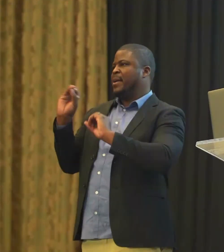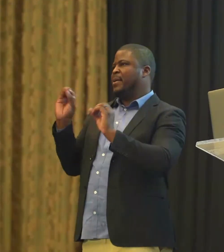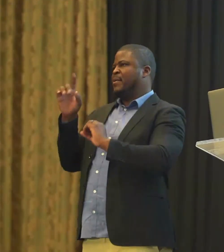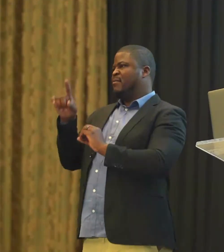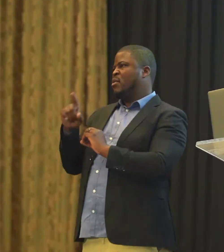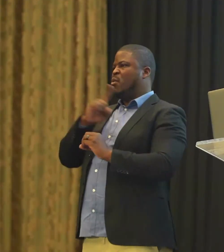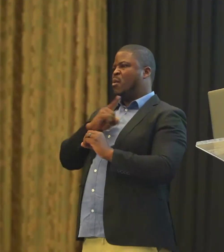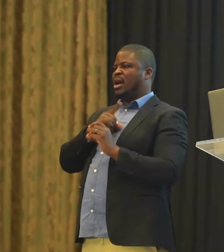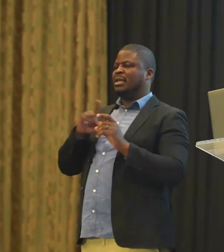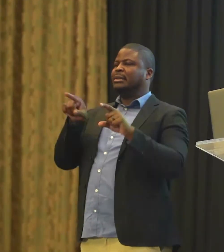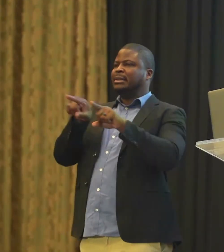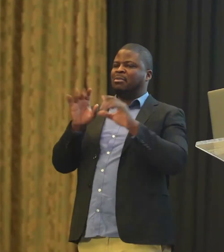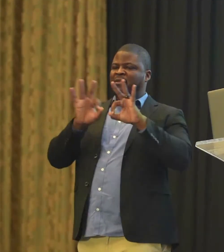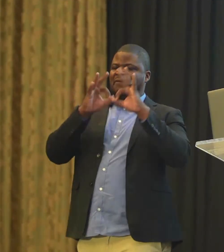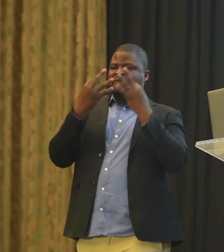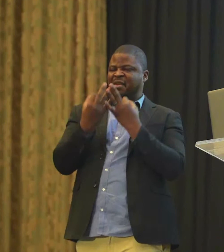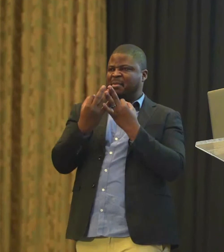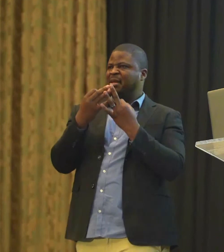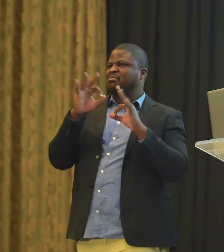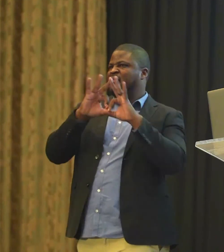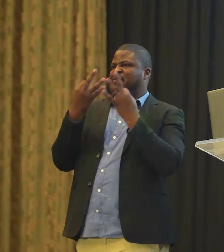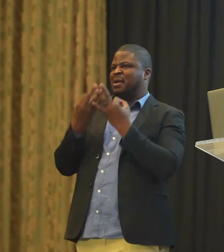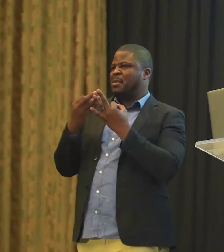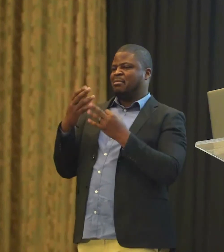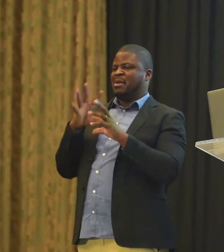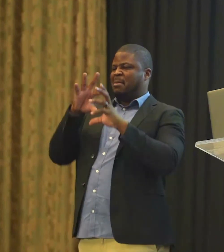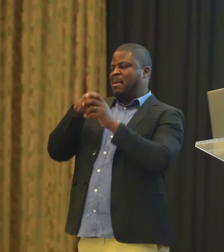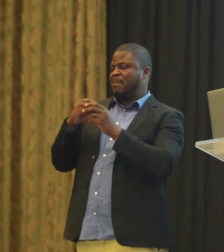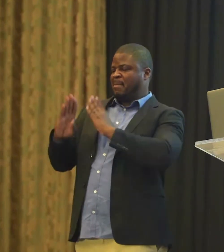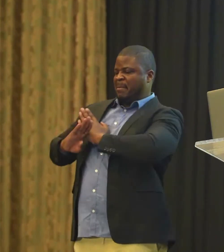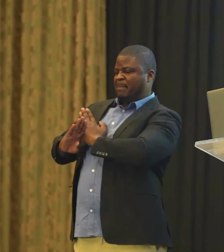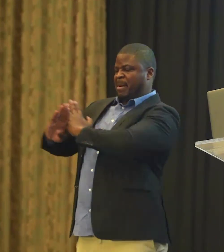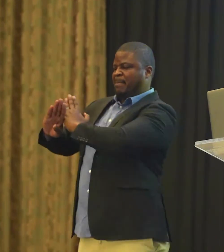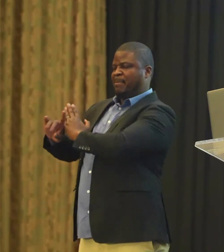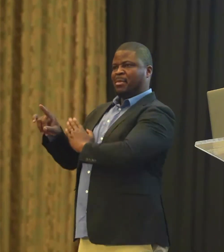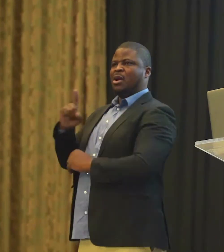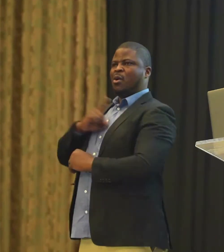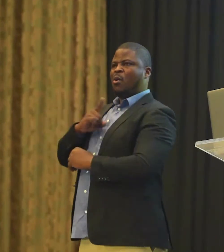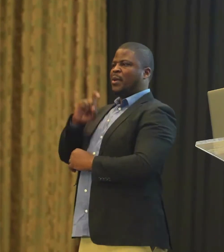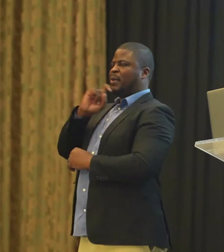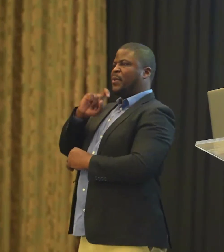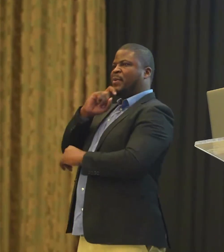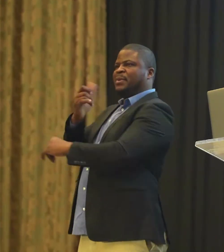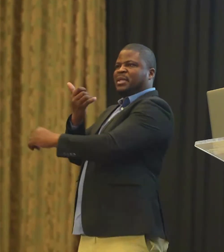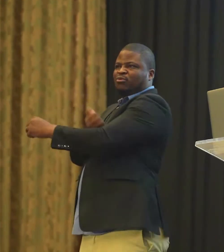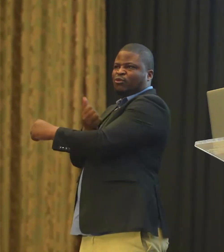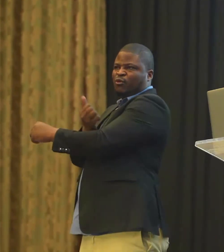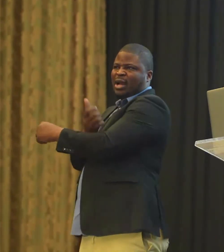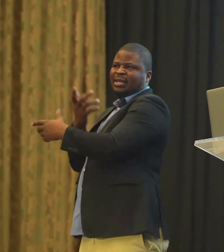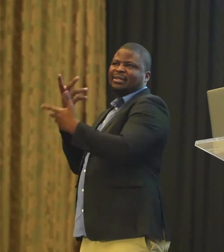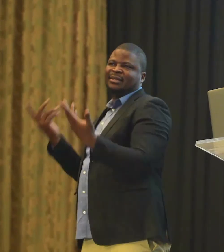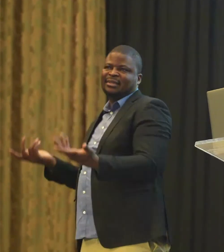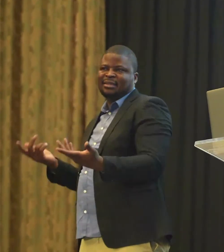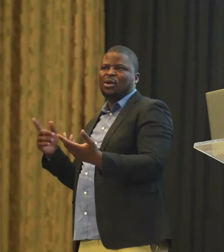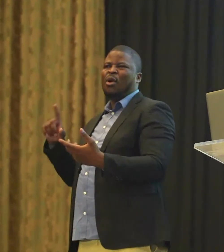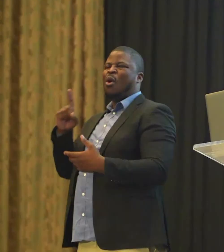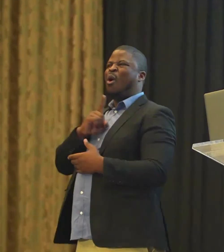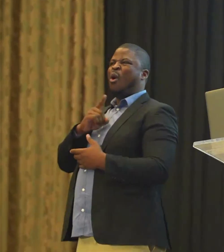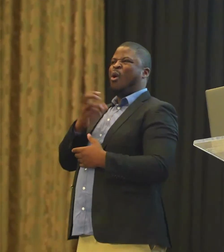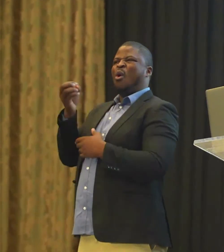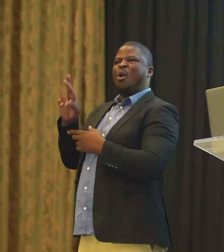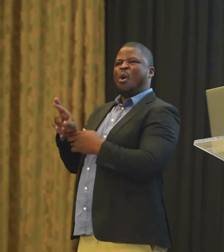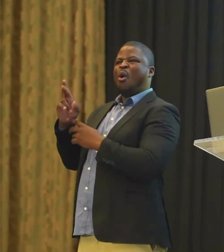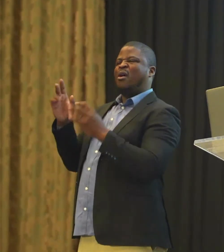activities because they inject drugs, whether they had been scolded because they injected drugs, or whether they had been blackmailed because they